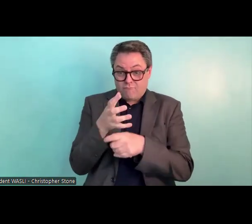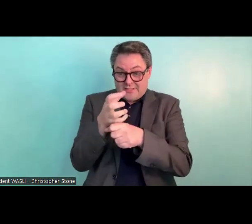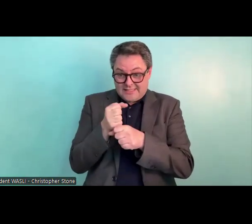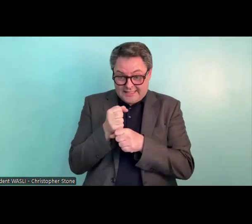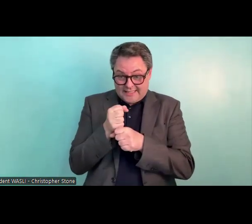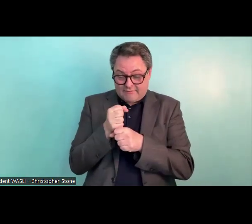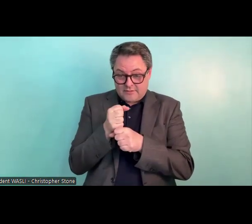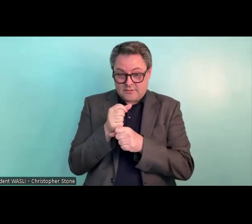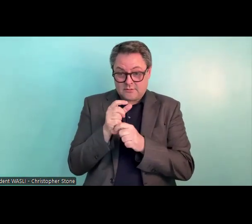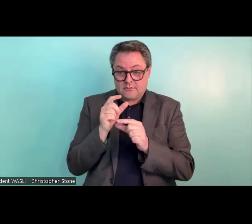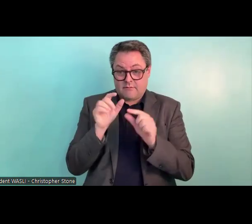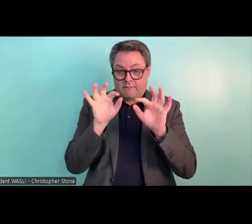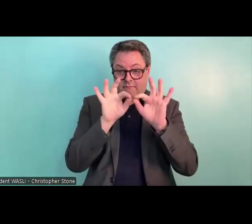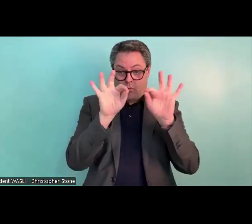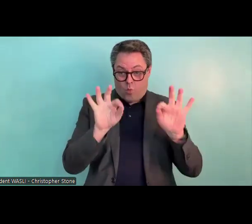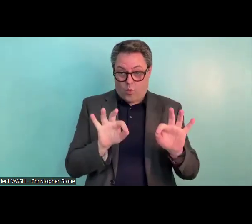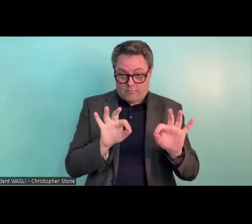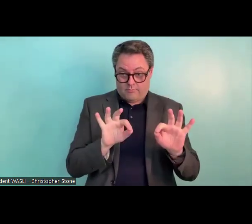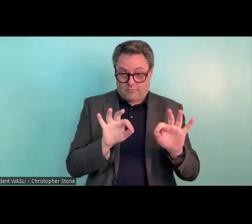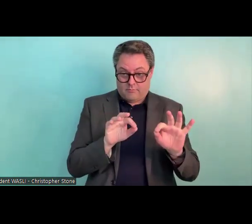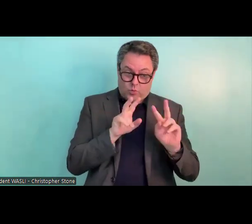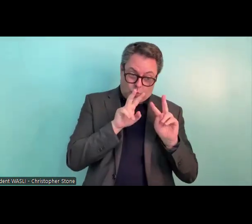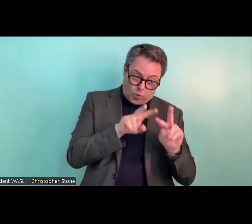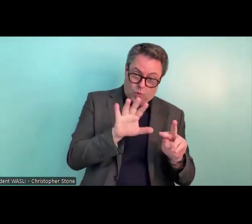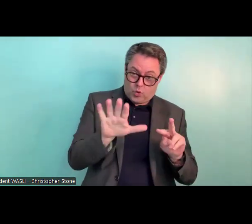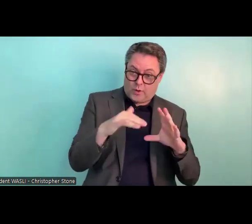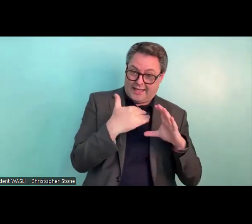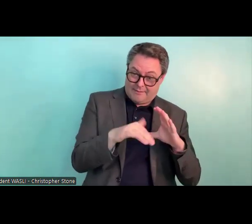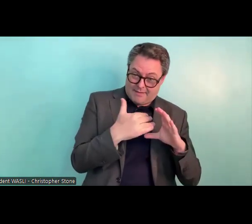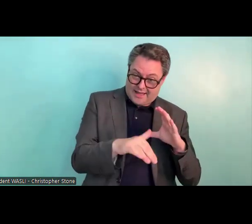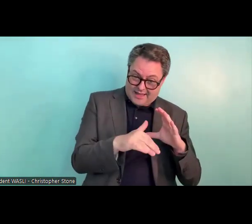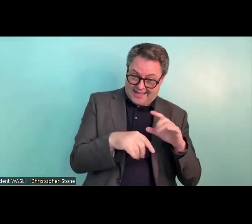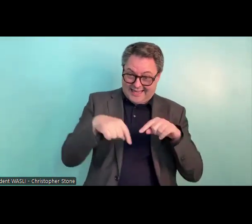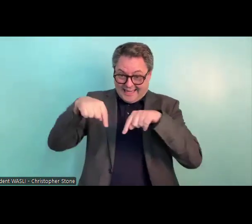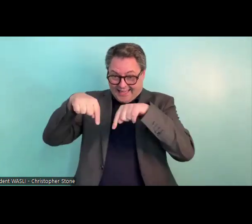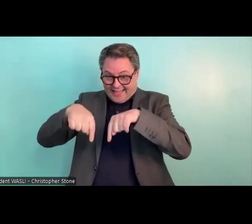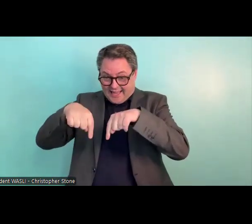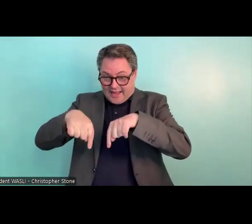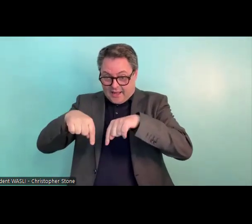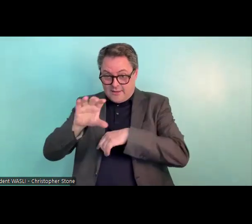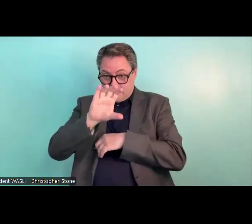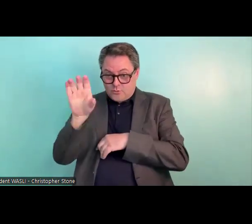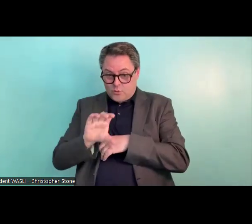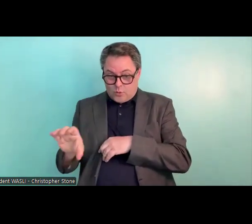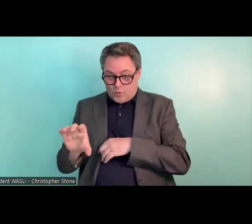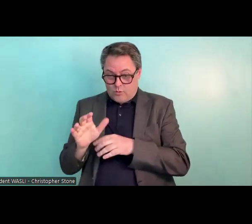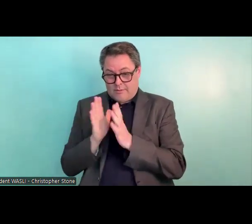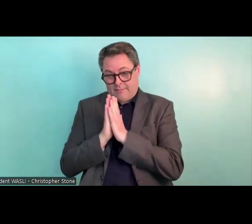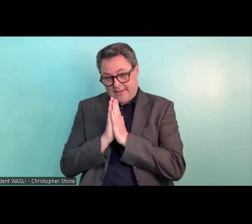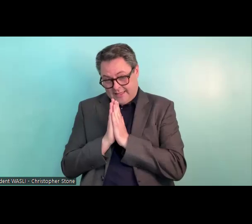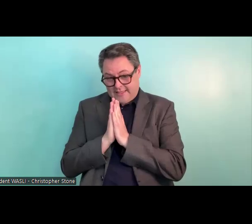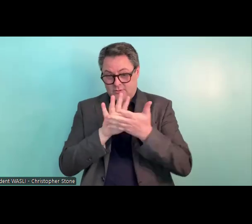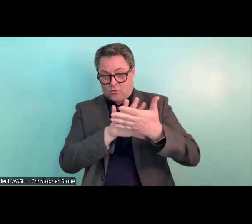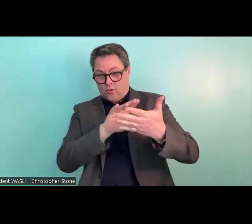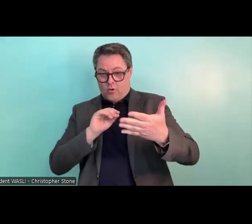I can ask, if you have received the form, check your email. If you have received the form,